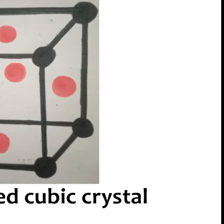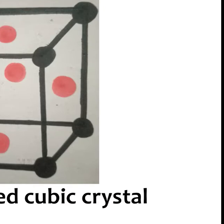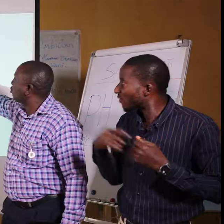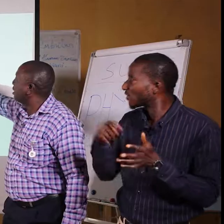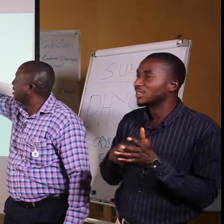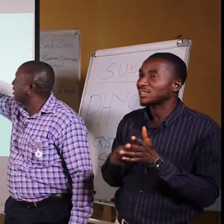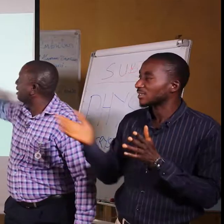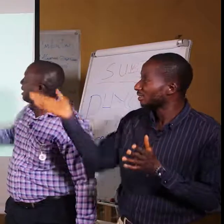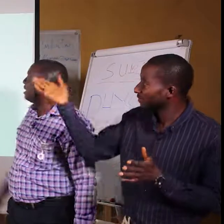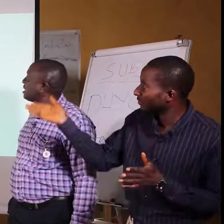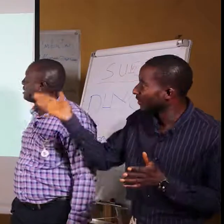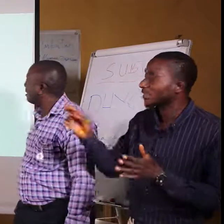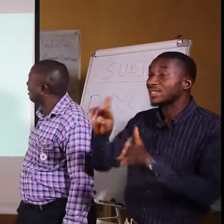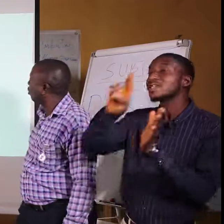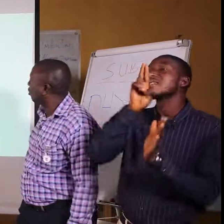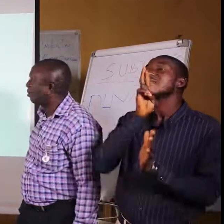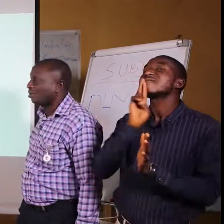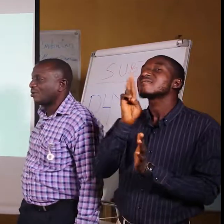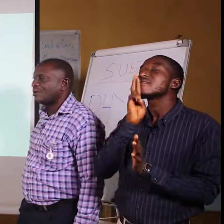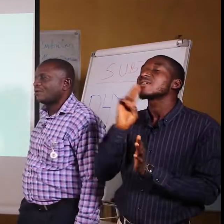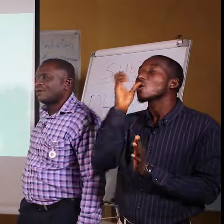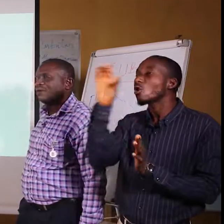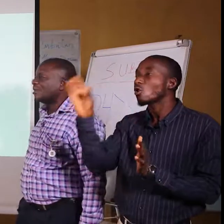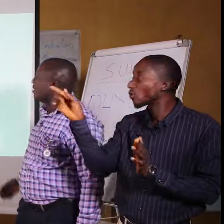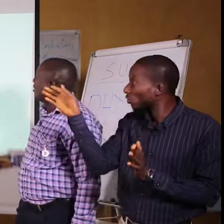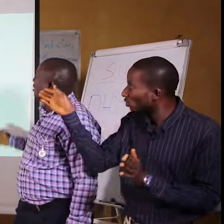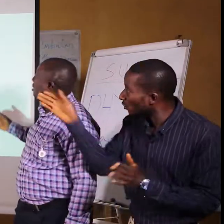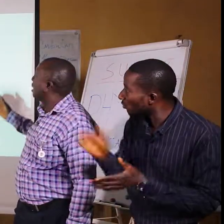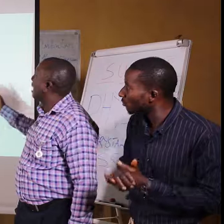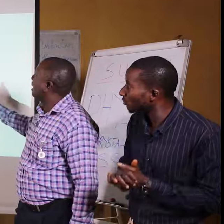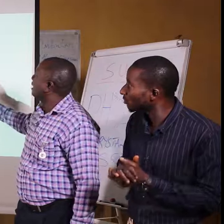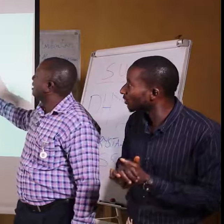this component with red color